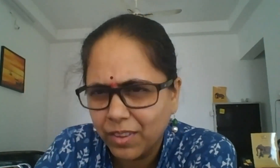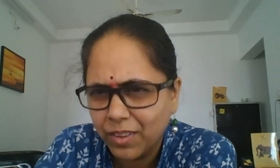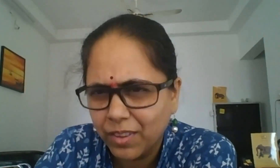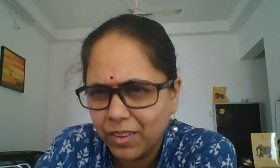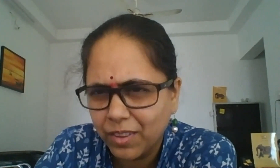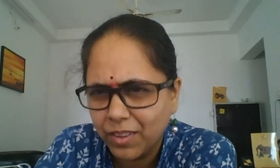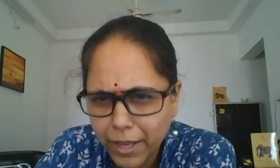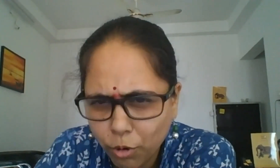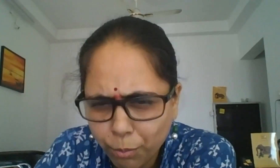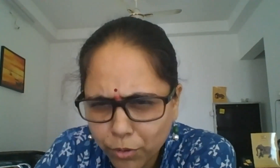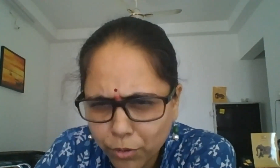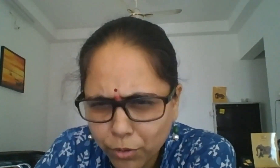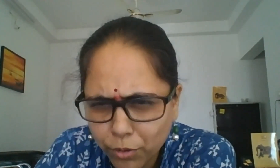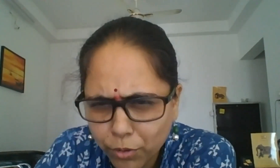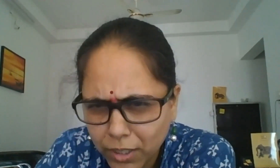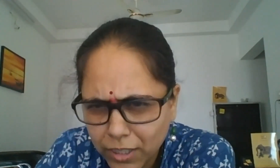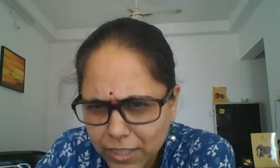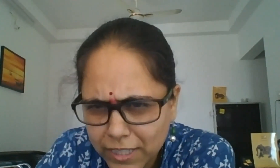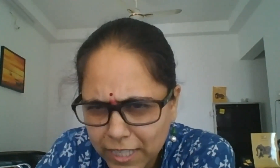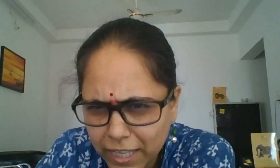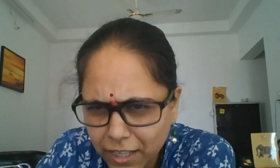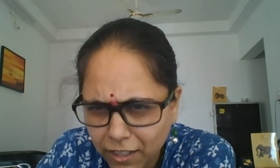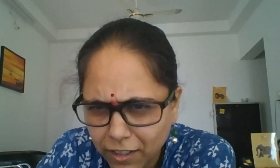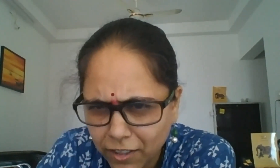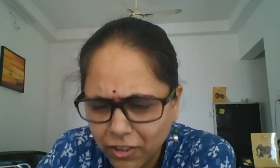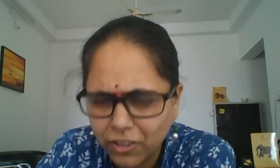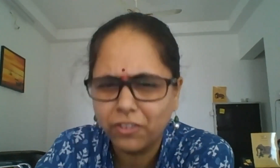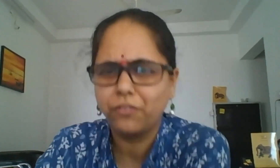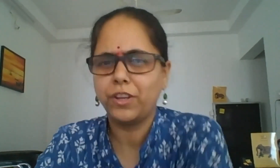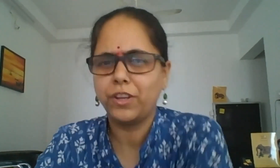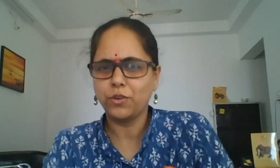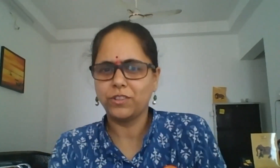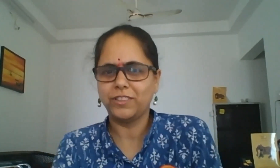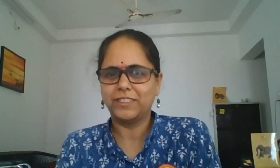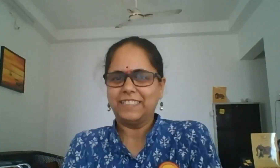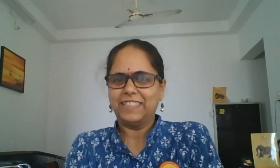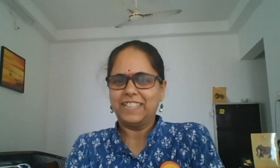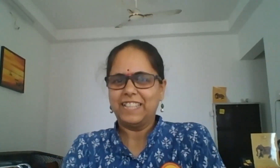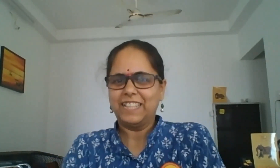Okay, I hope you could see video.